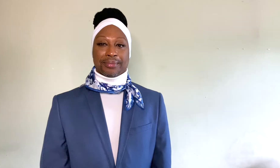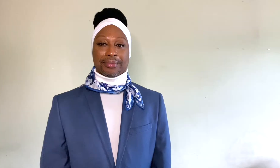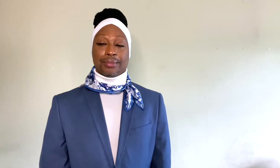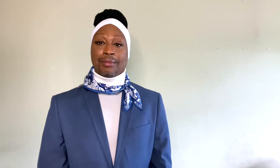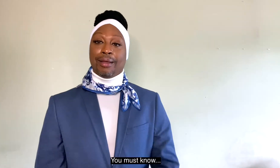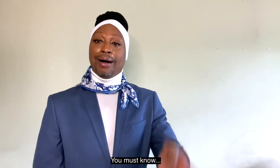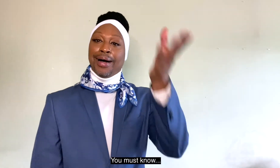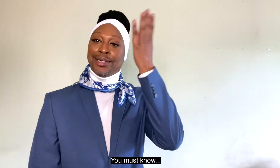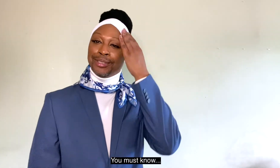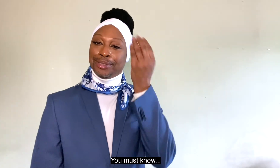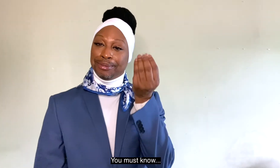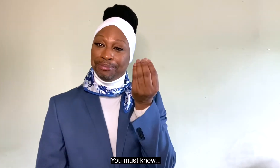You must know.